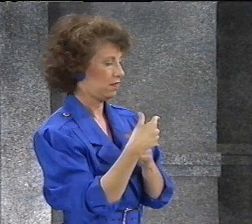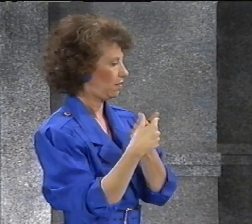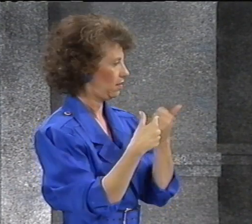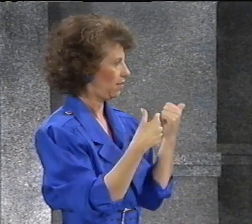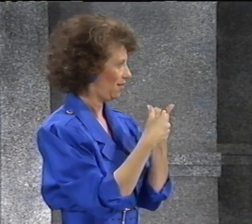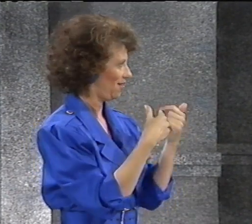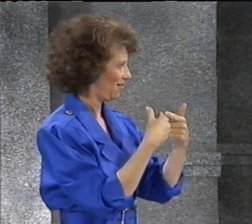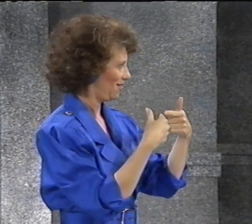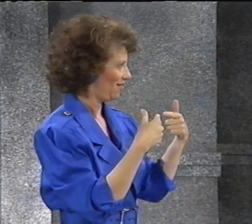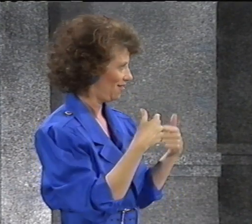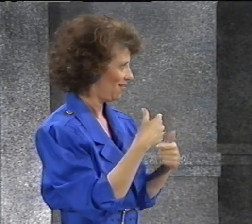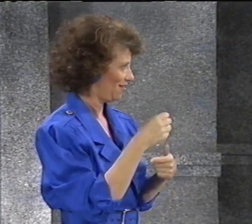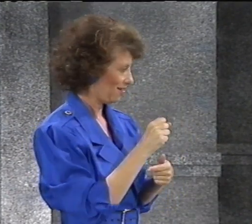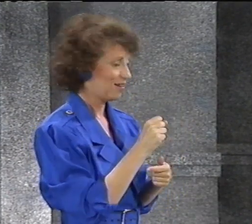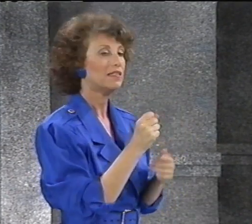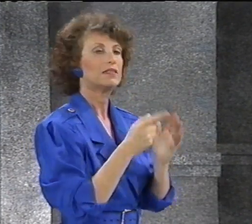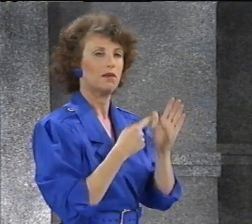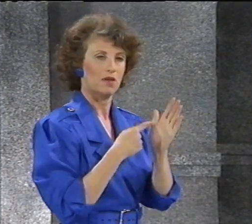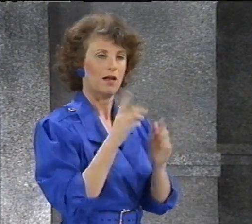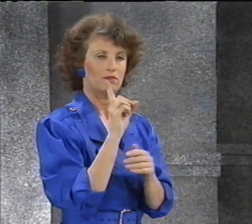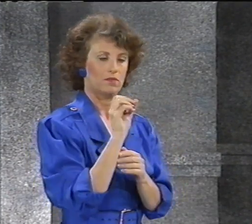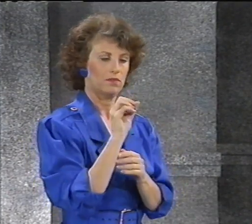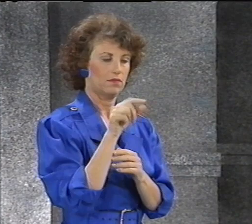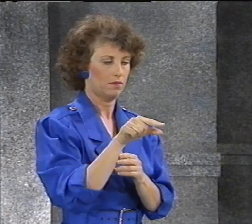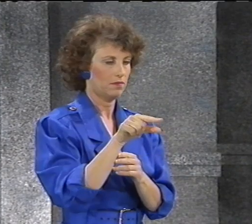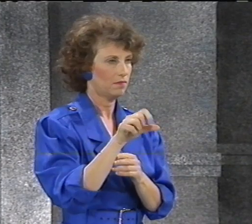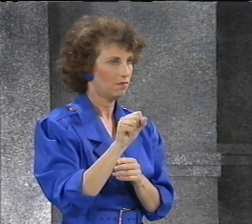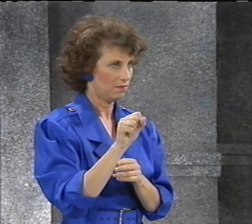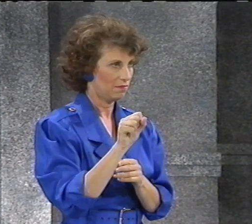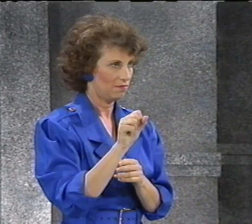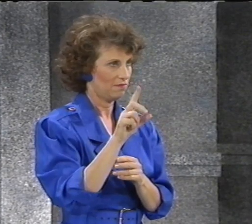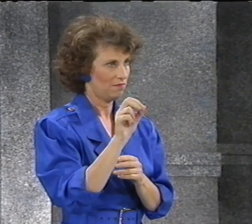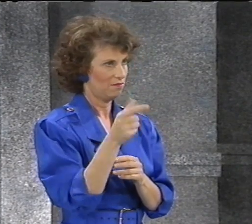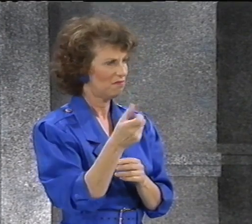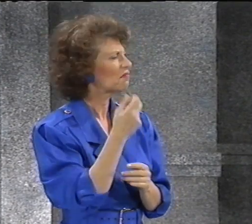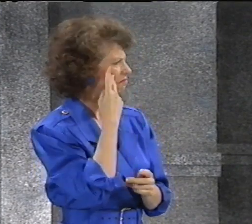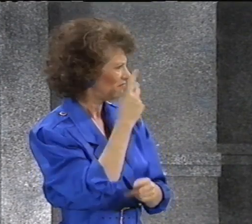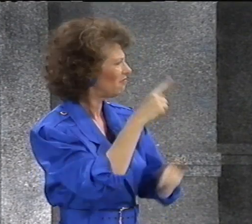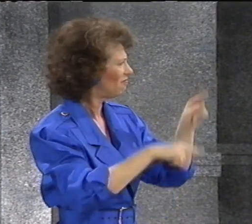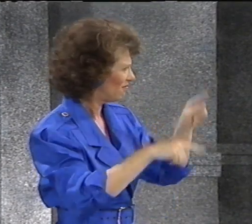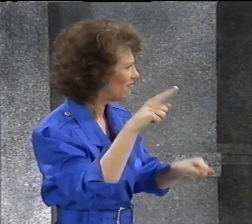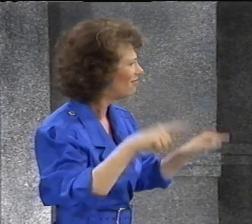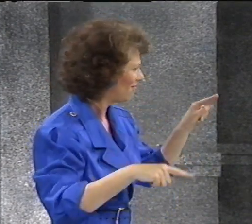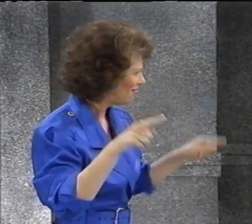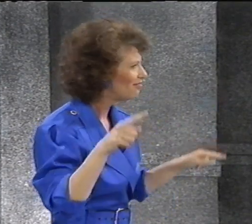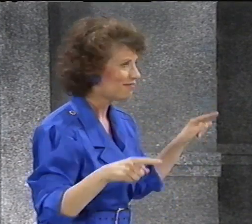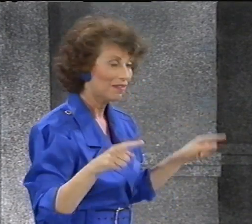Sometimes you'll see the G going across your body. You'll see many variations among